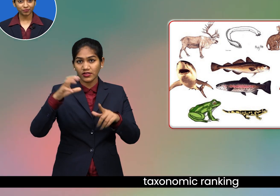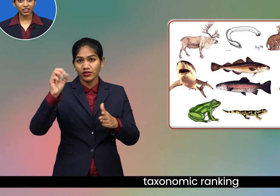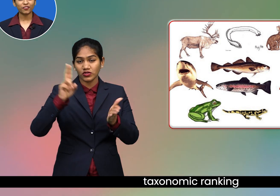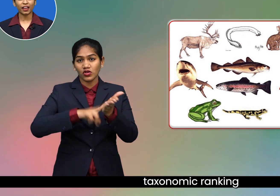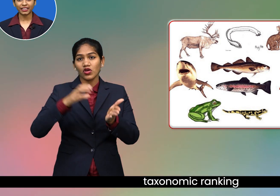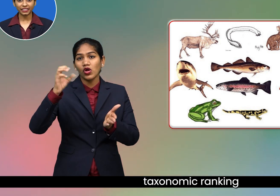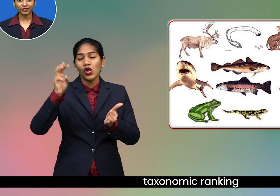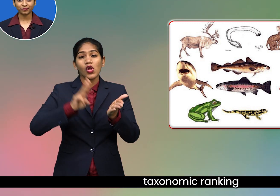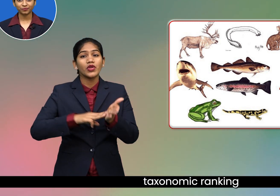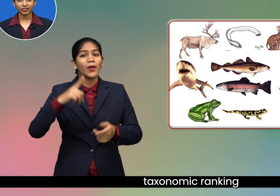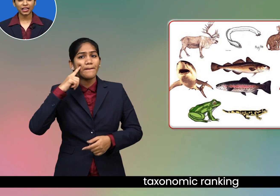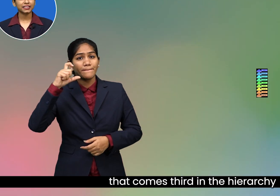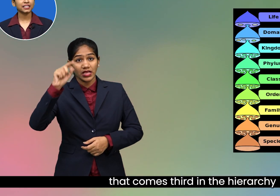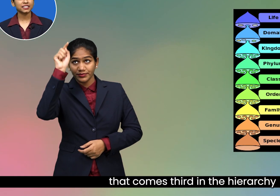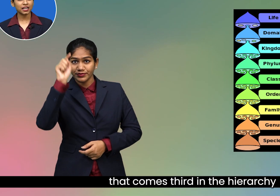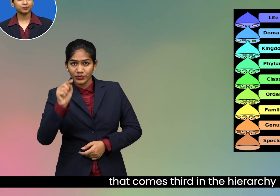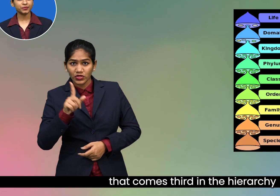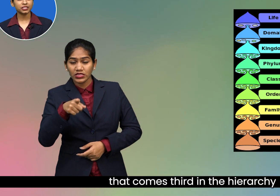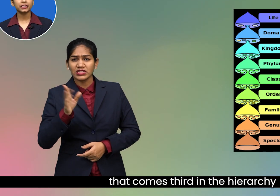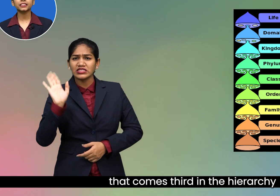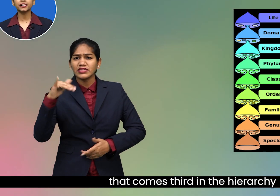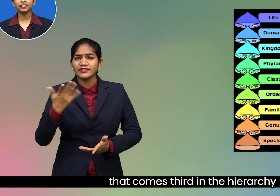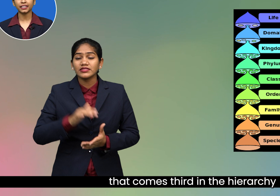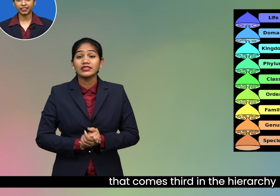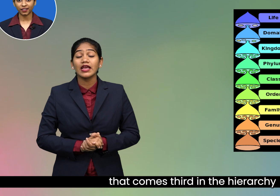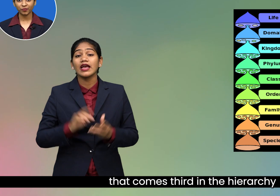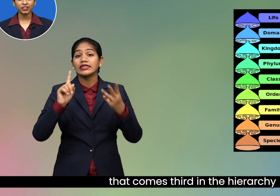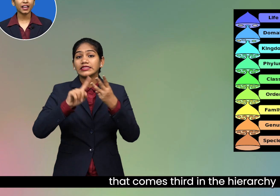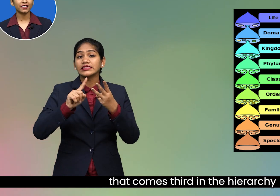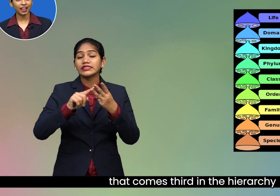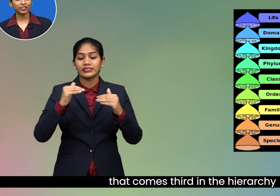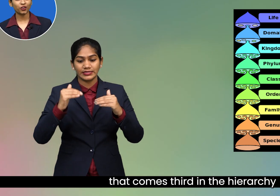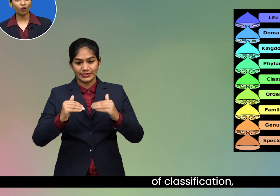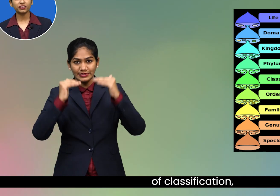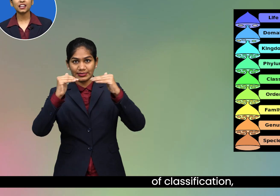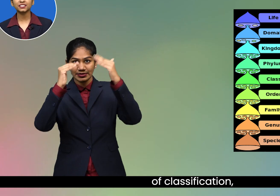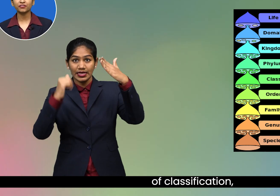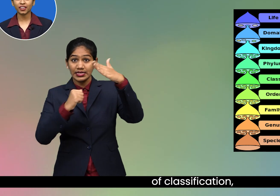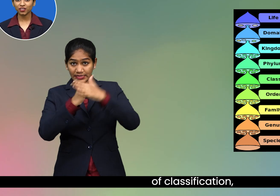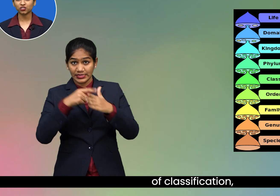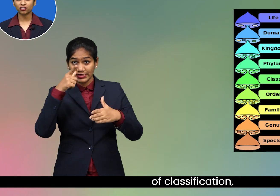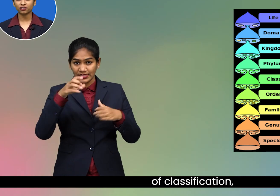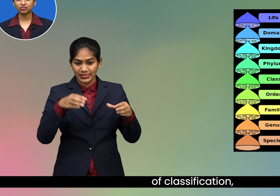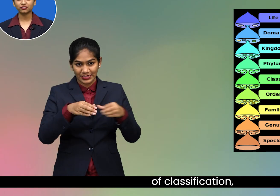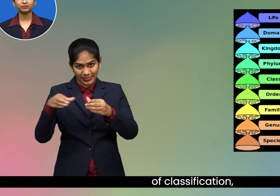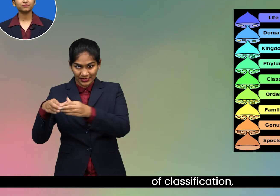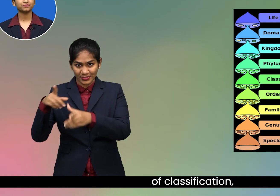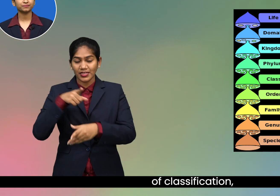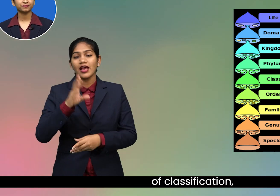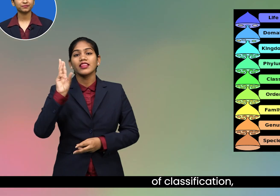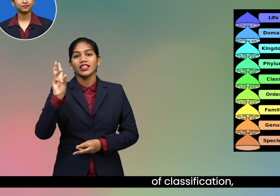taxonomic ranking that comes third in the hierarchy of classification